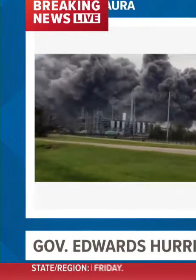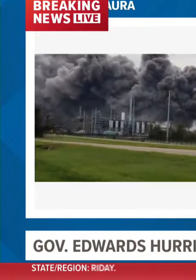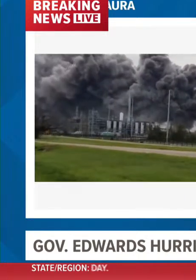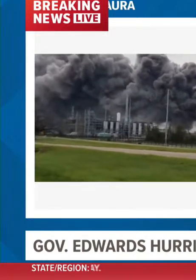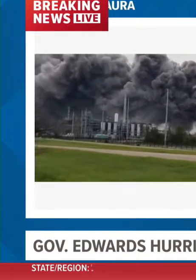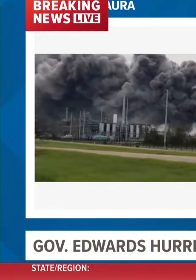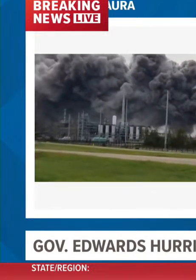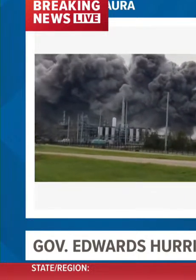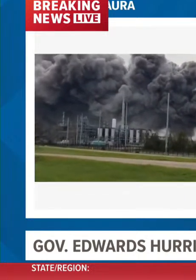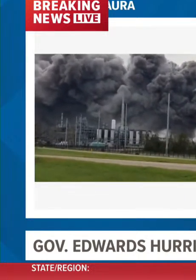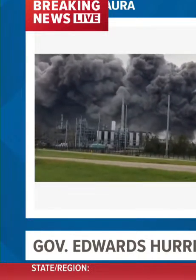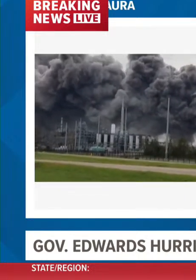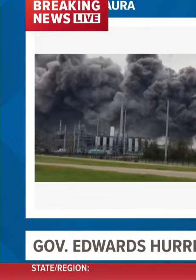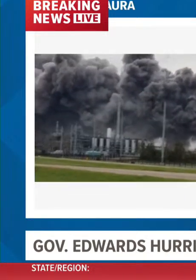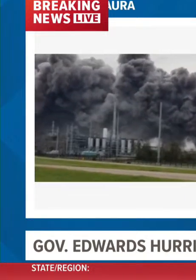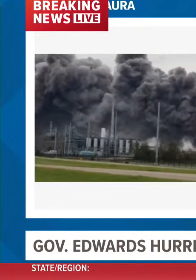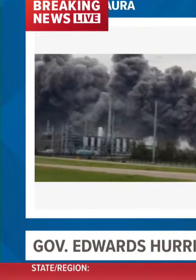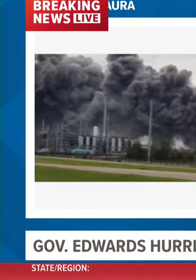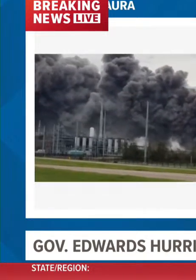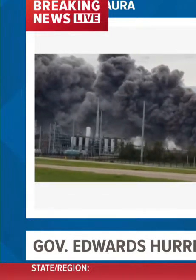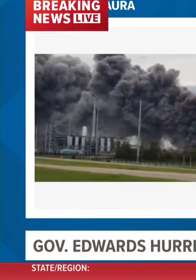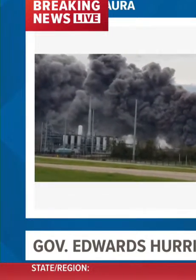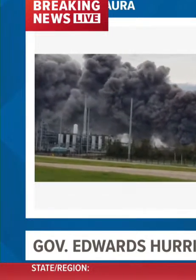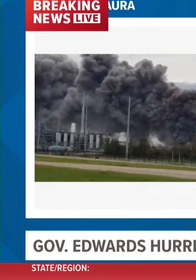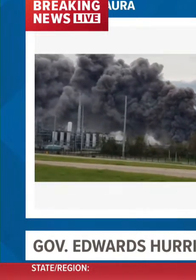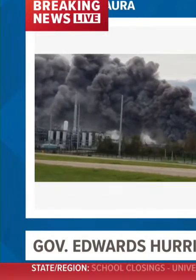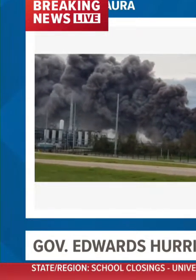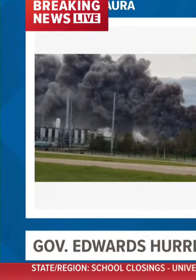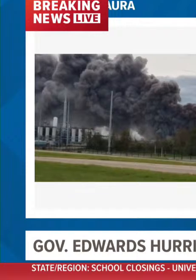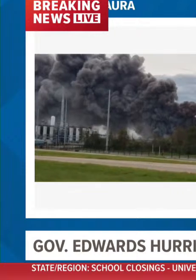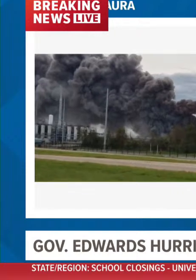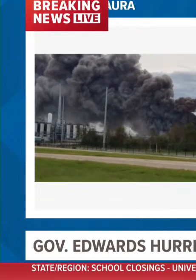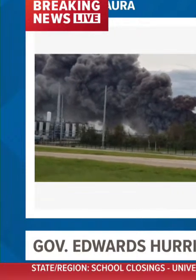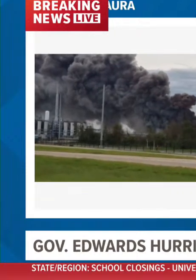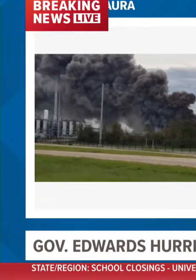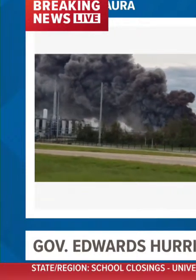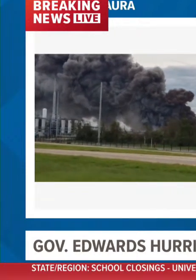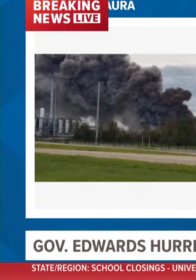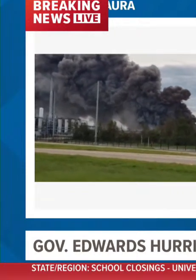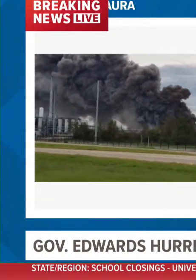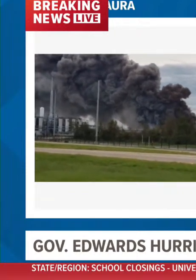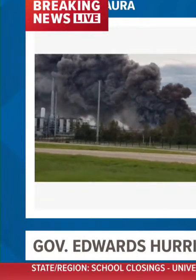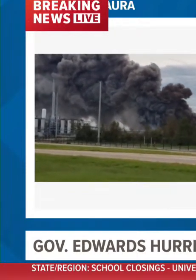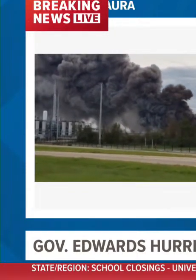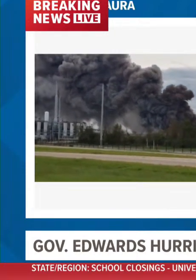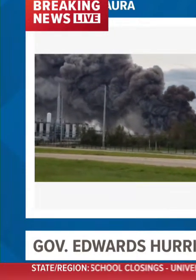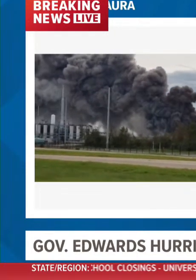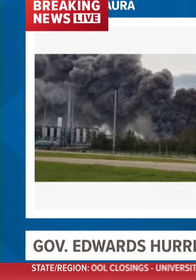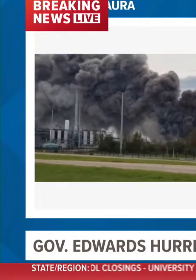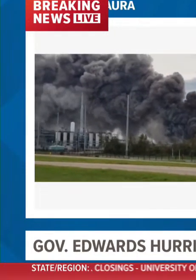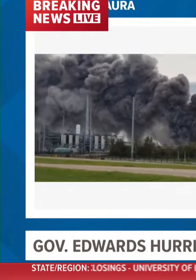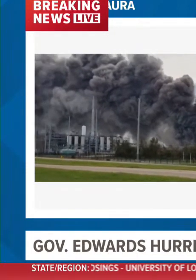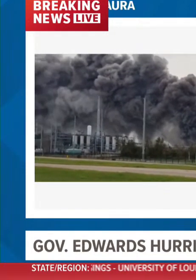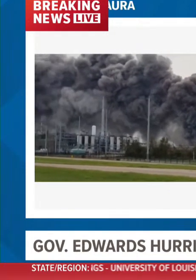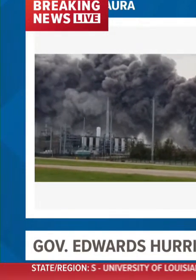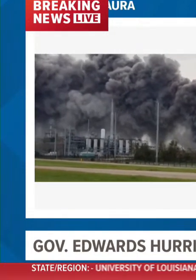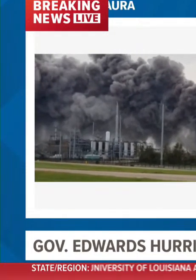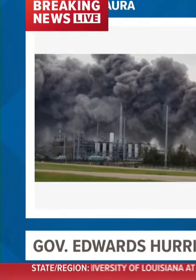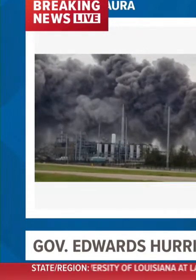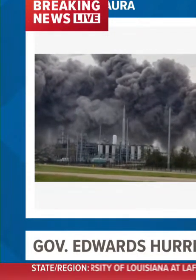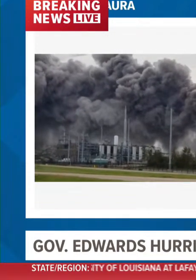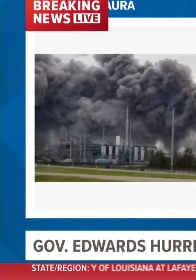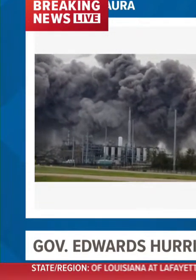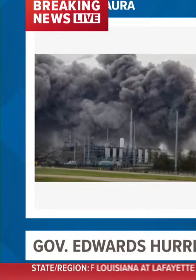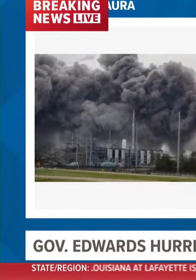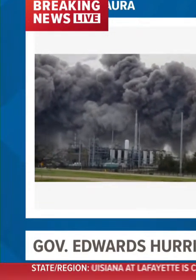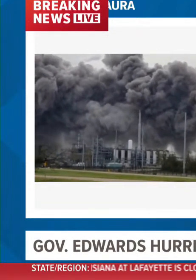chlorine gas into the atmosphere. A small crew from BioLab made several unsuccessful attempts to extinguish the